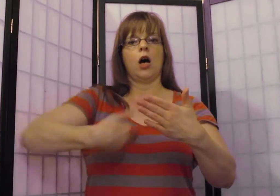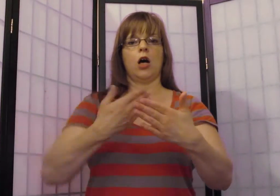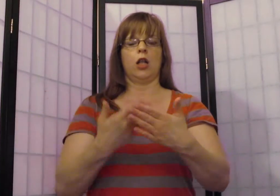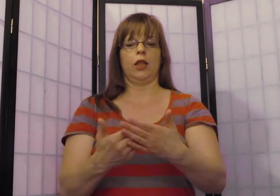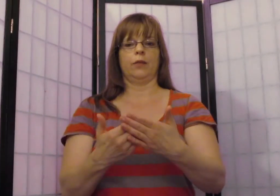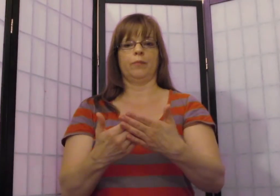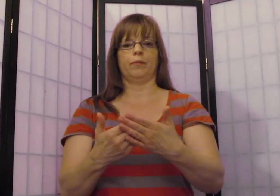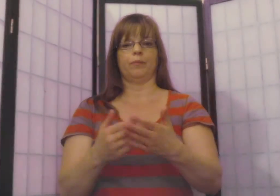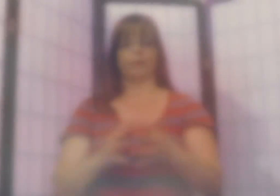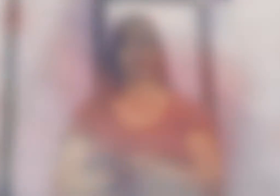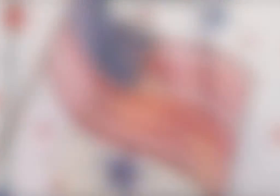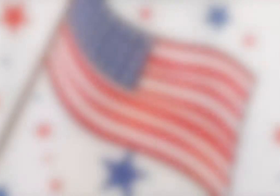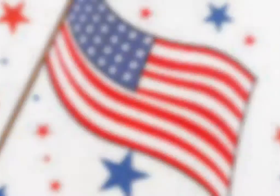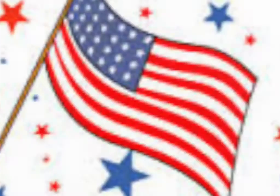All.